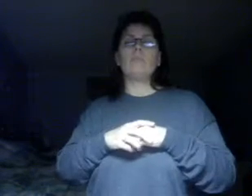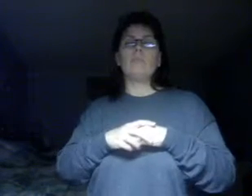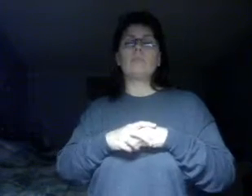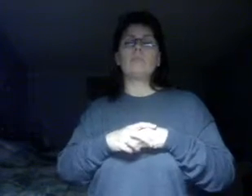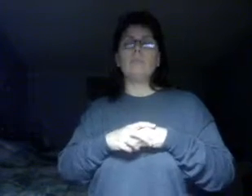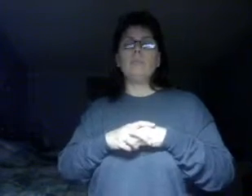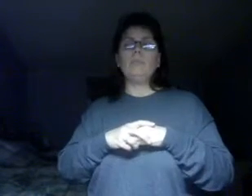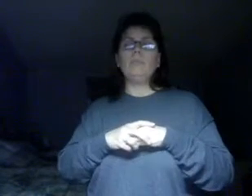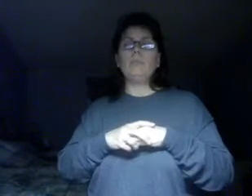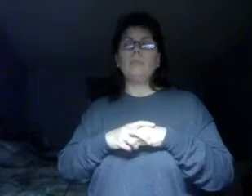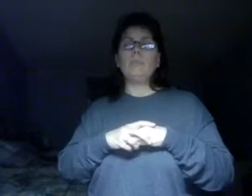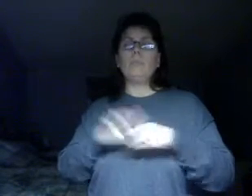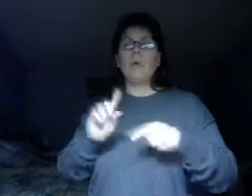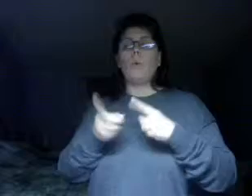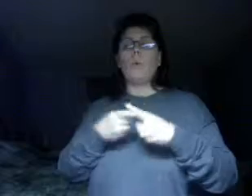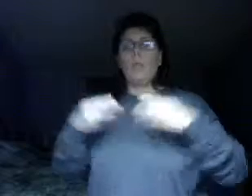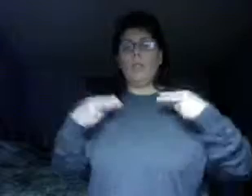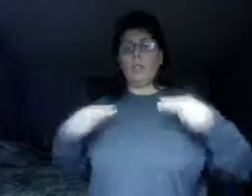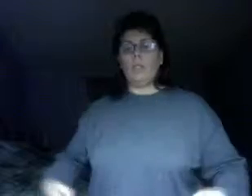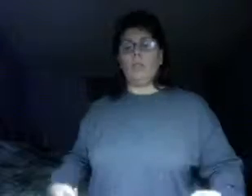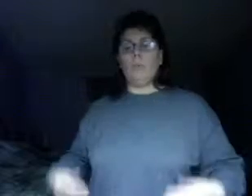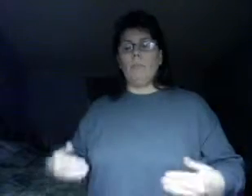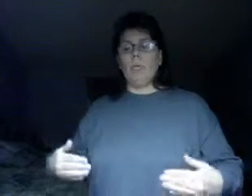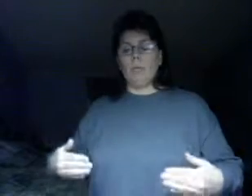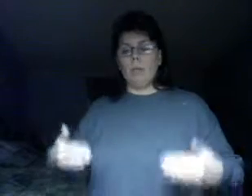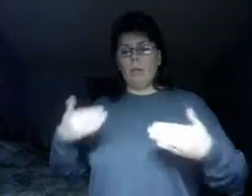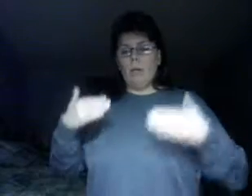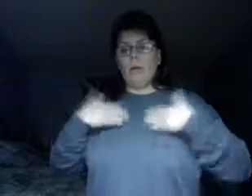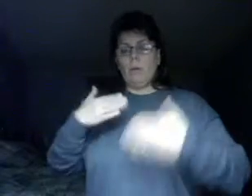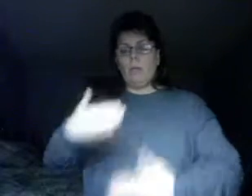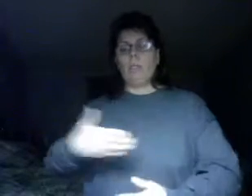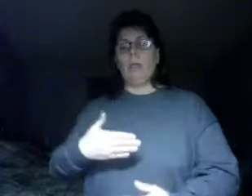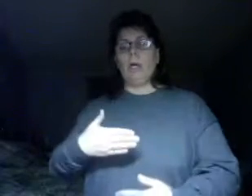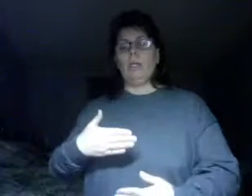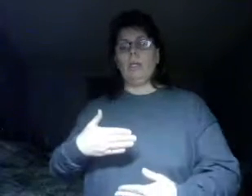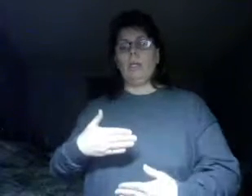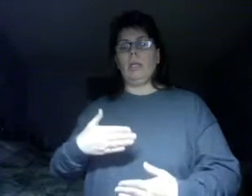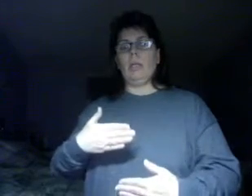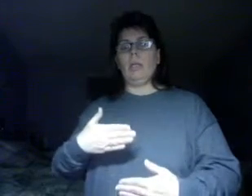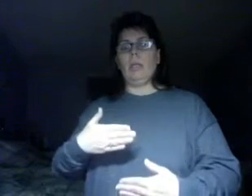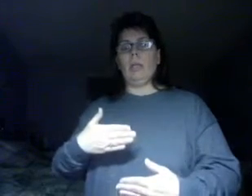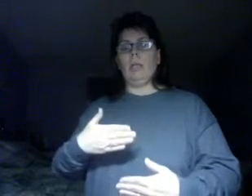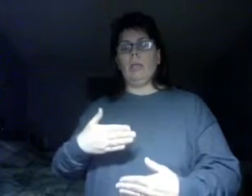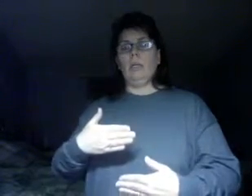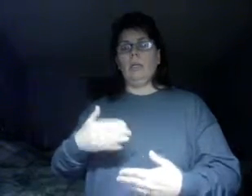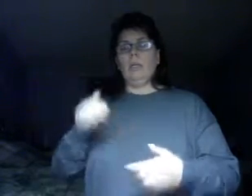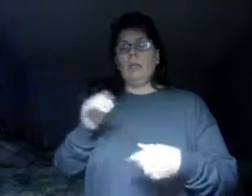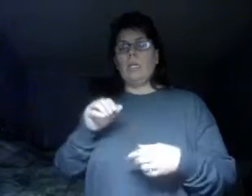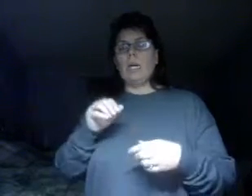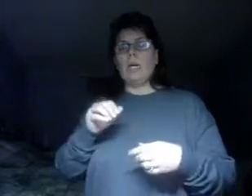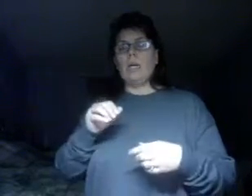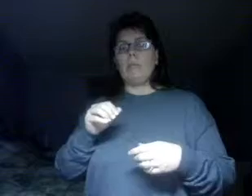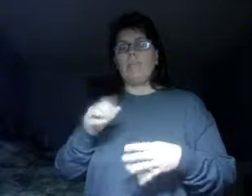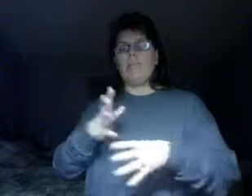Whenever the human body is invaded by a virus, at some point, the body will start to develop antibodies to that